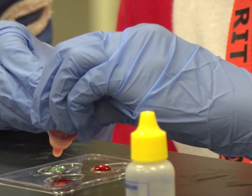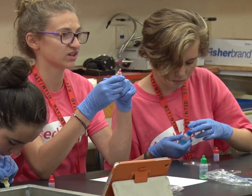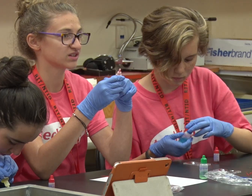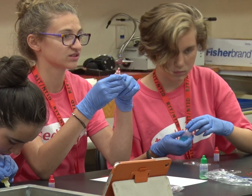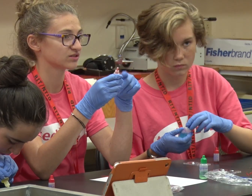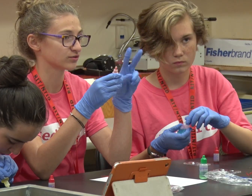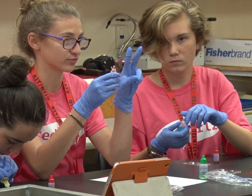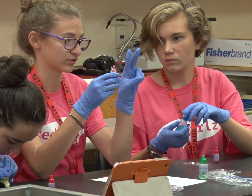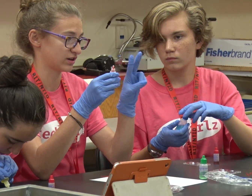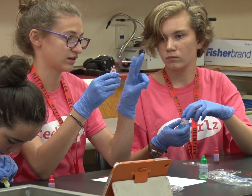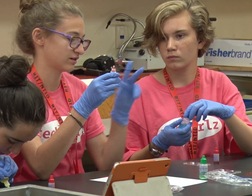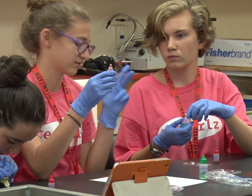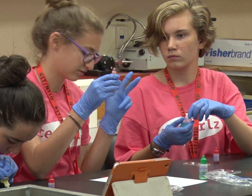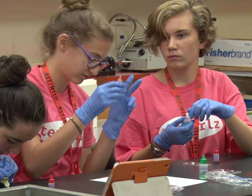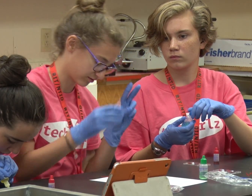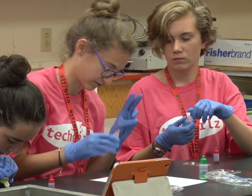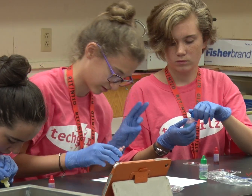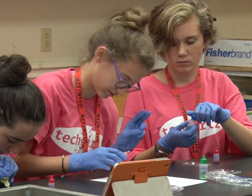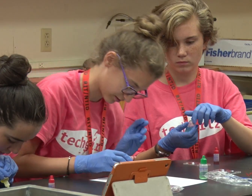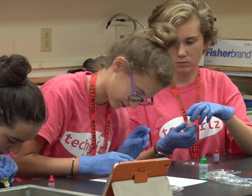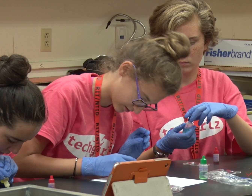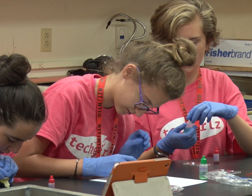I also hope they would come to RIT to be students here.